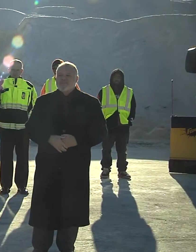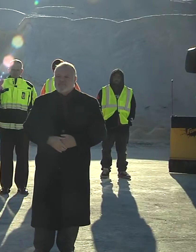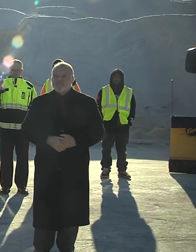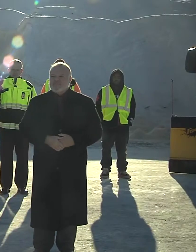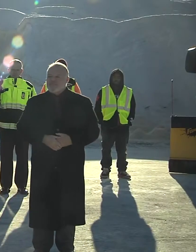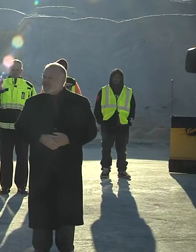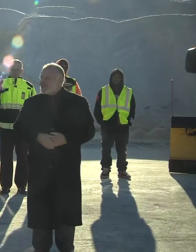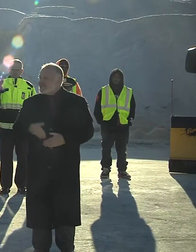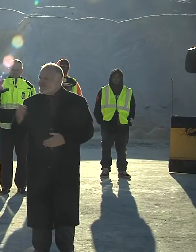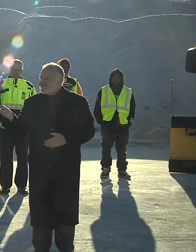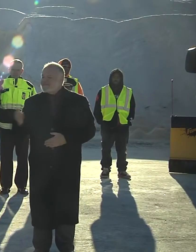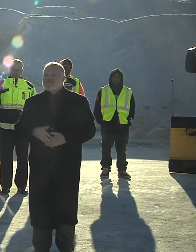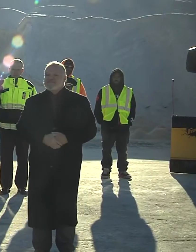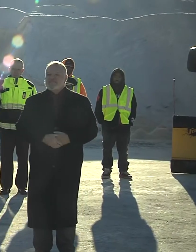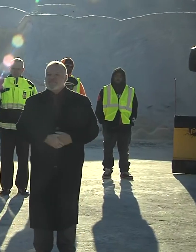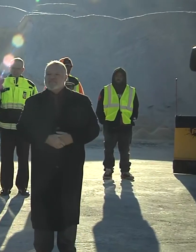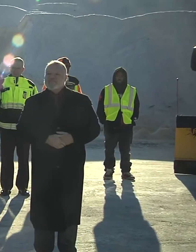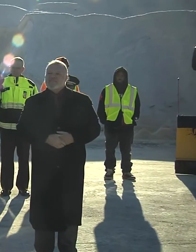is. But